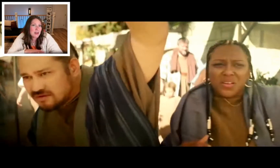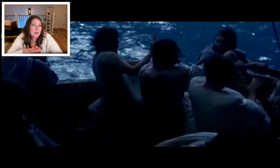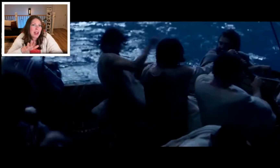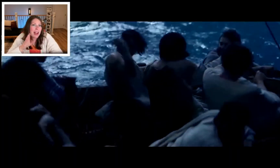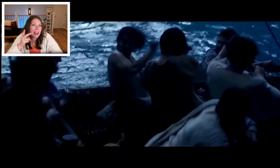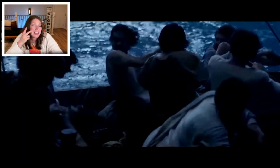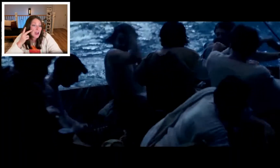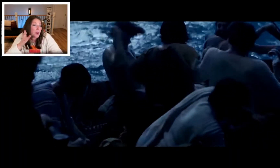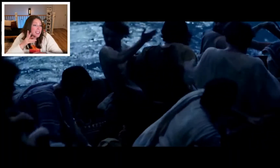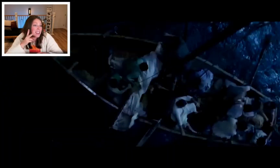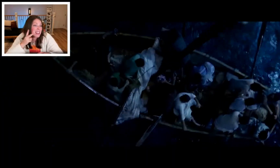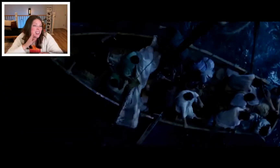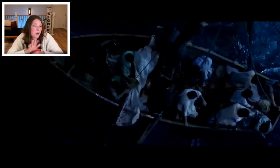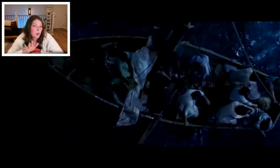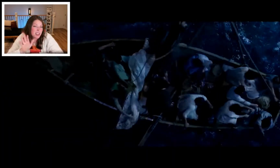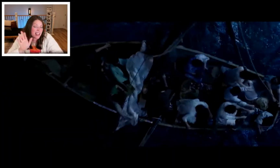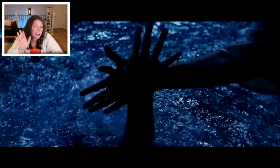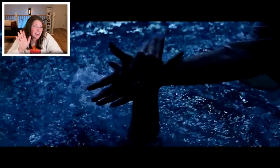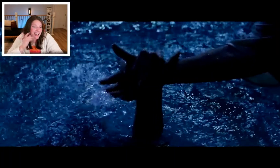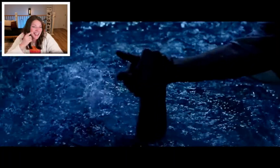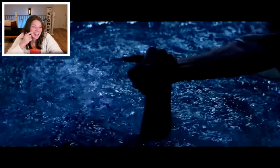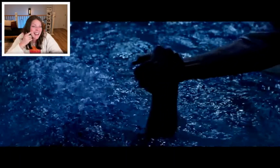soon. I can't wait to see the whole entire thing.